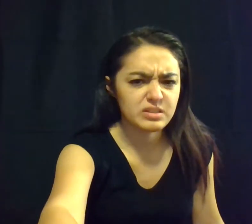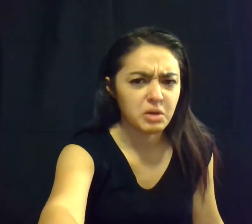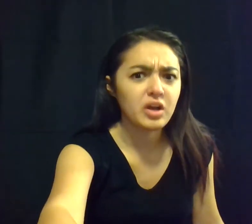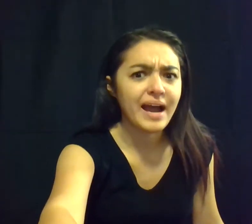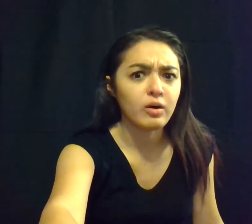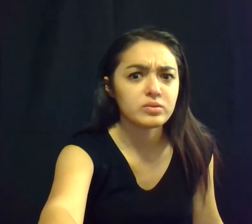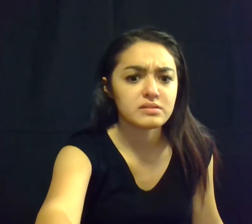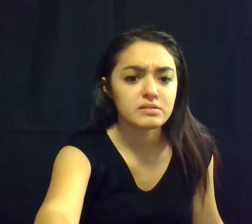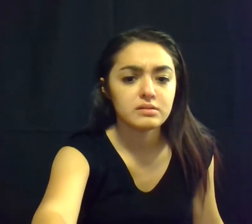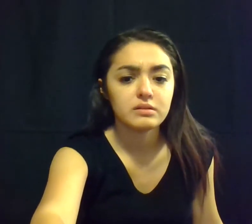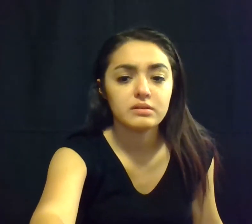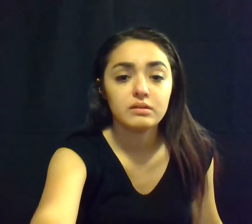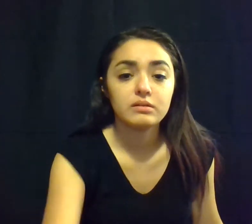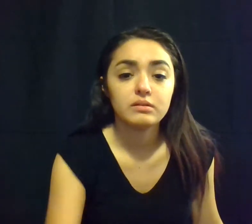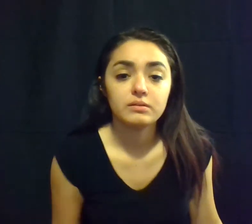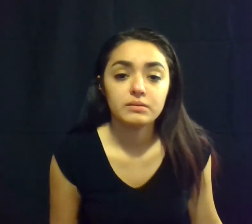small house.